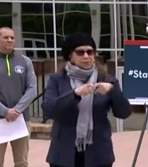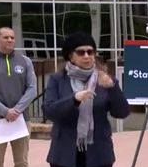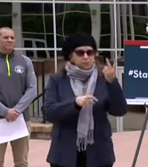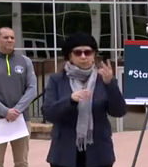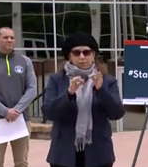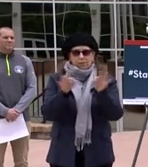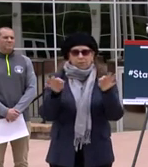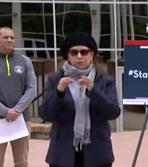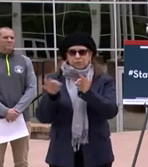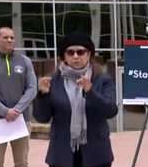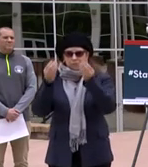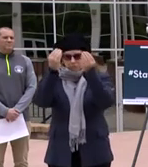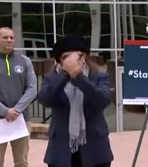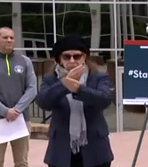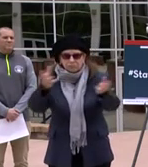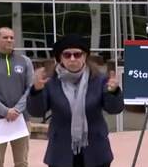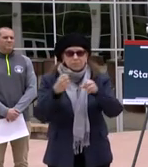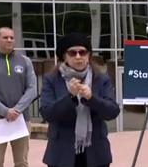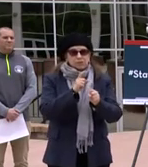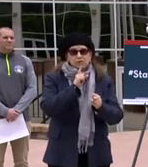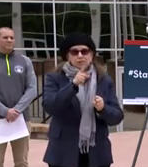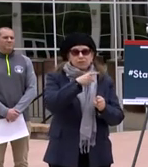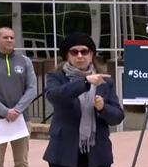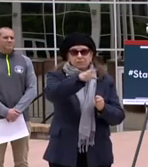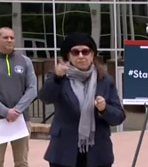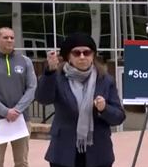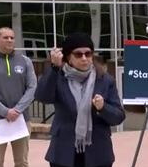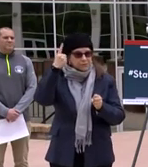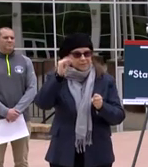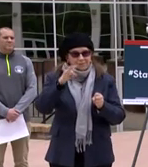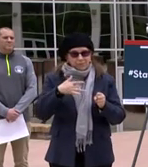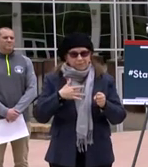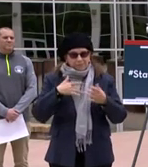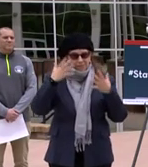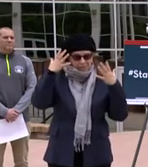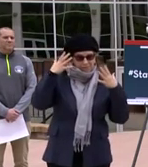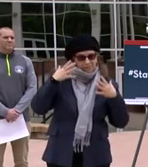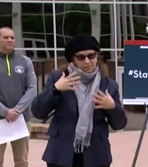medical providers. You also mentioned yesterday